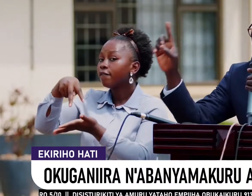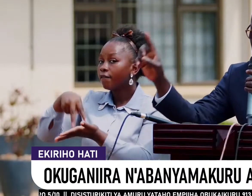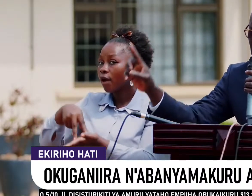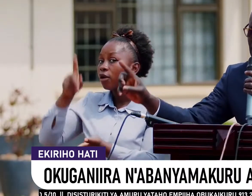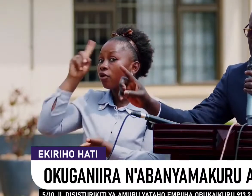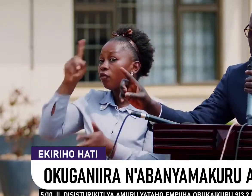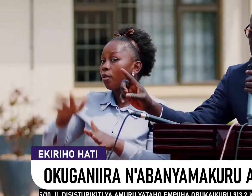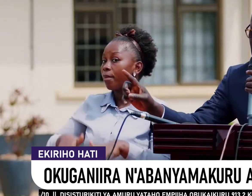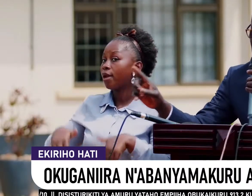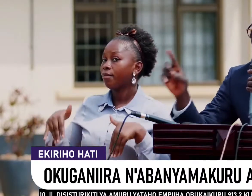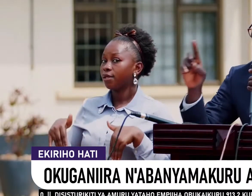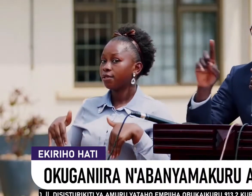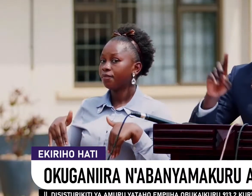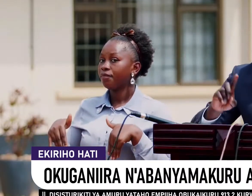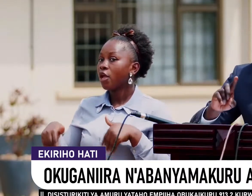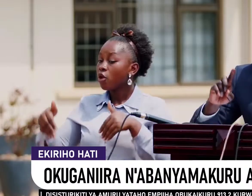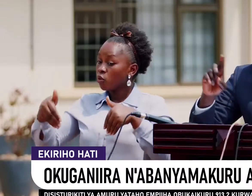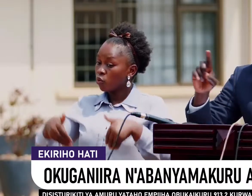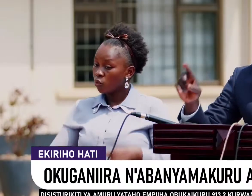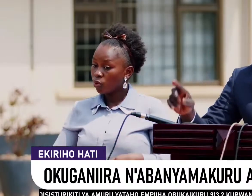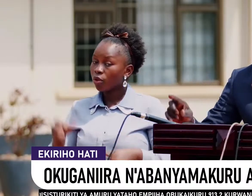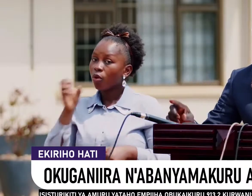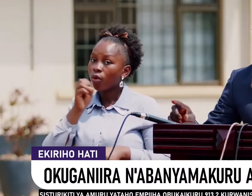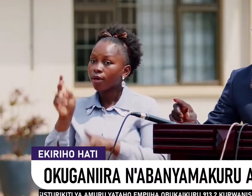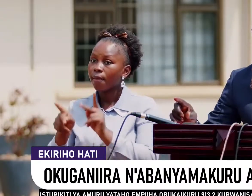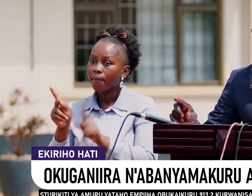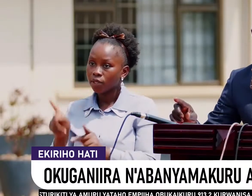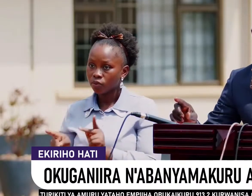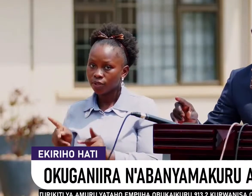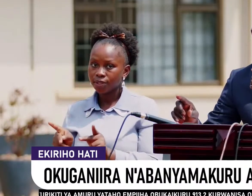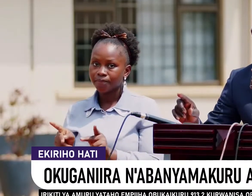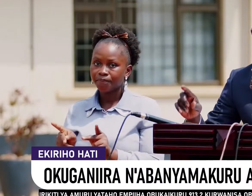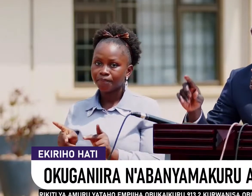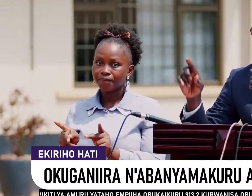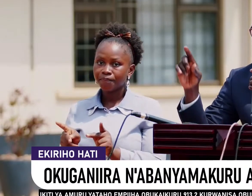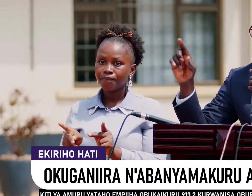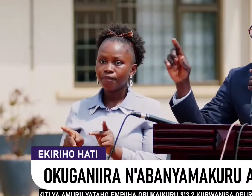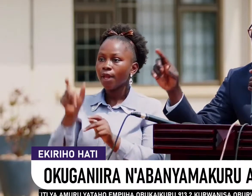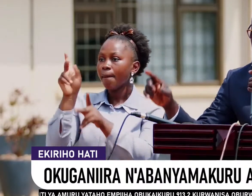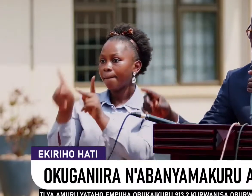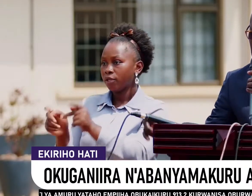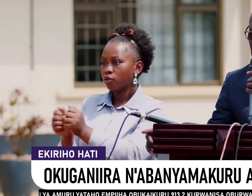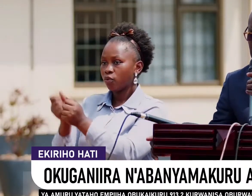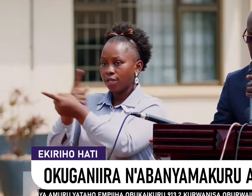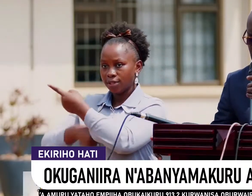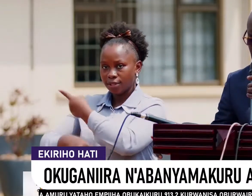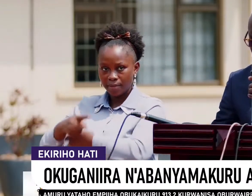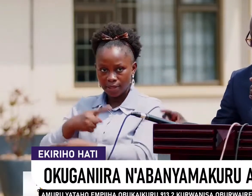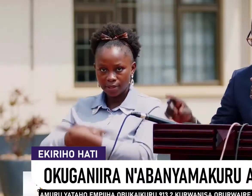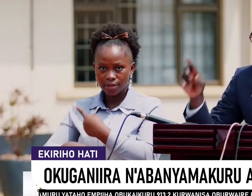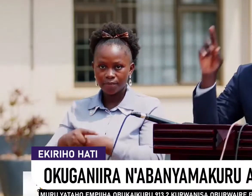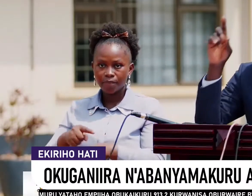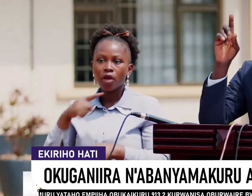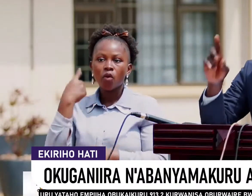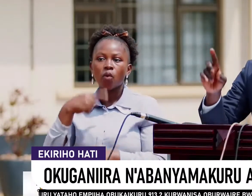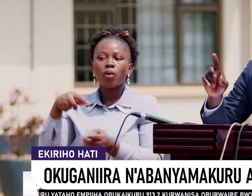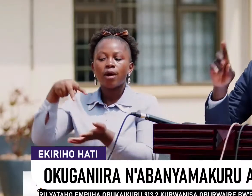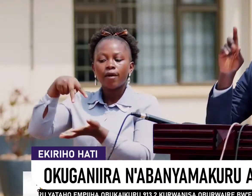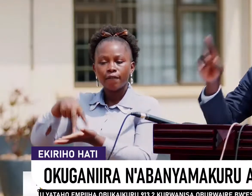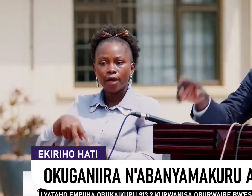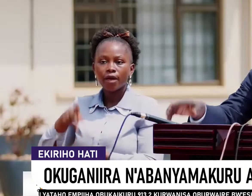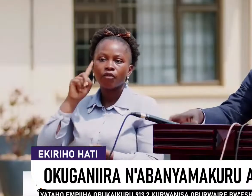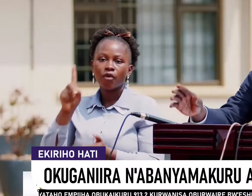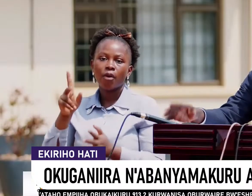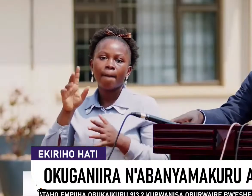for parliament. The youth, older persons, persons with disabilities who are vying